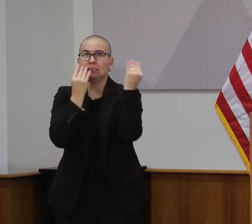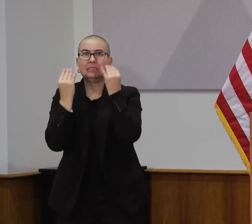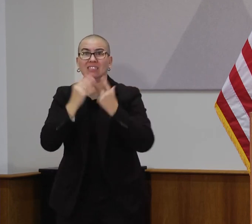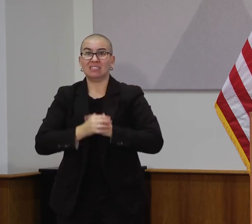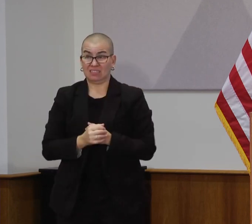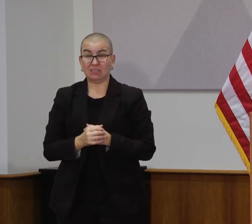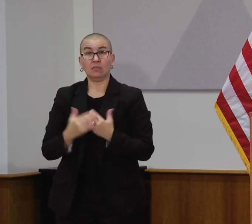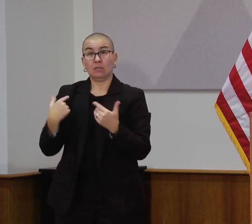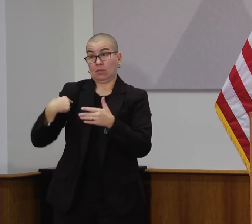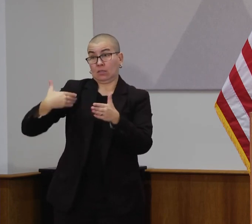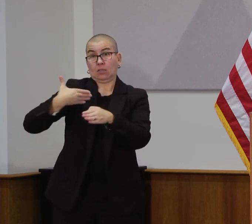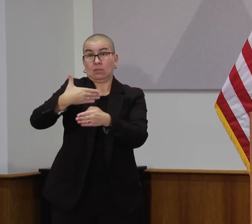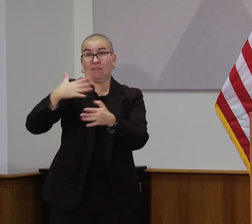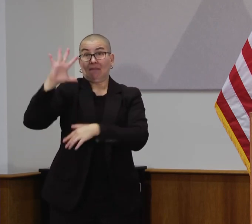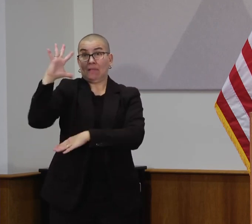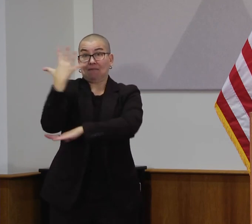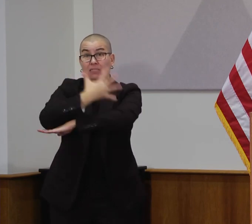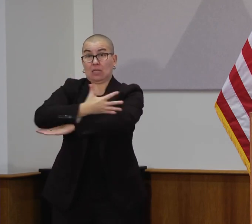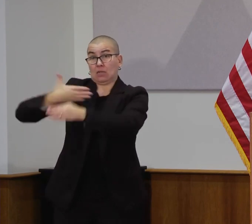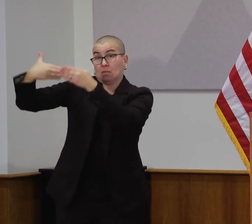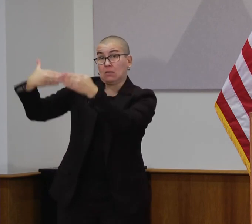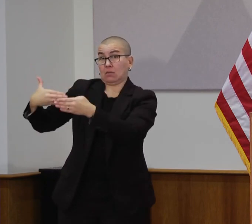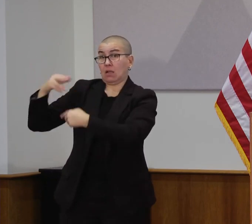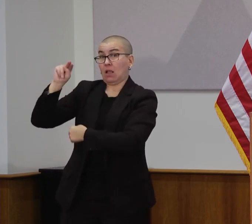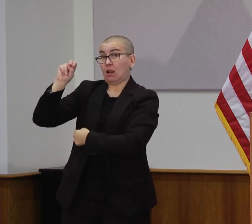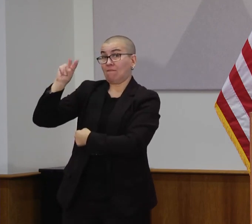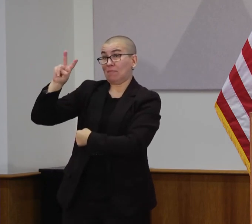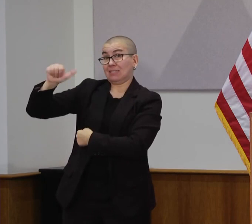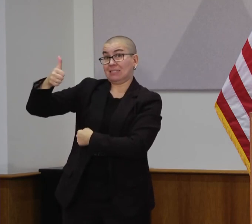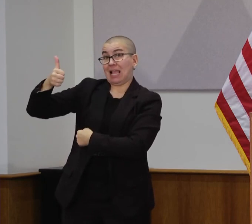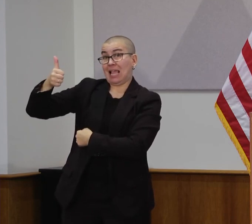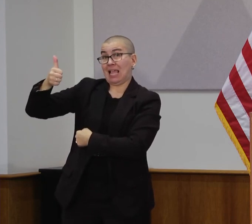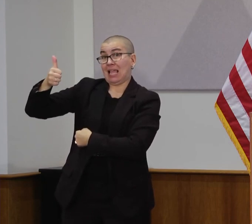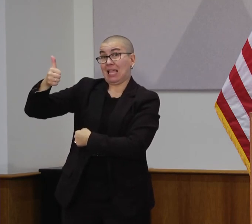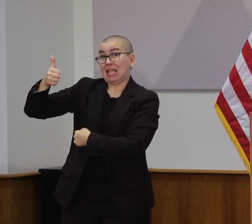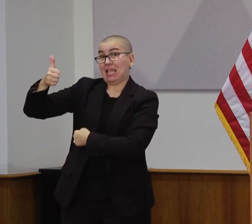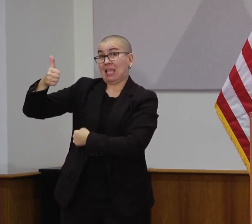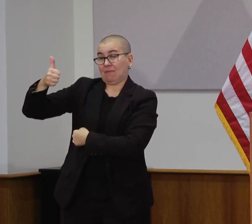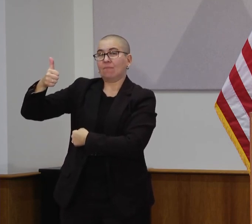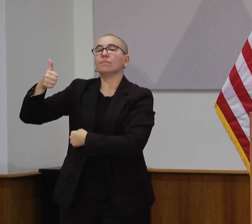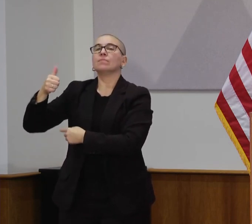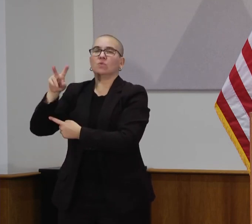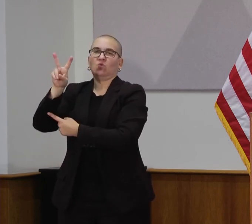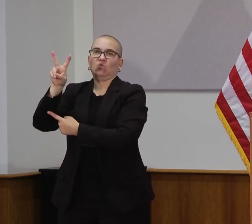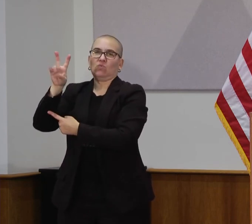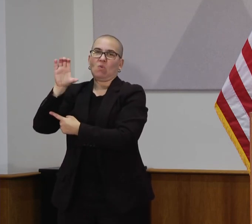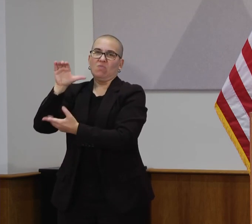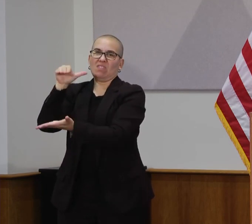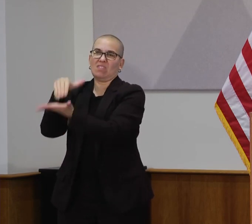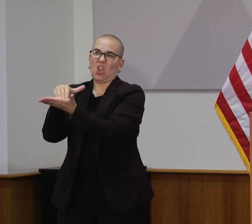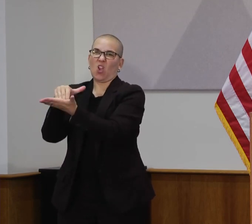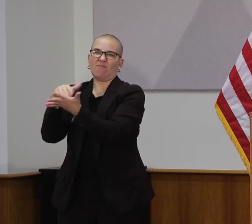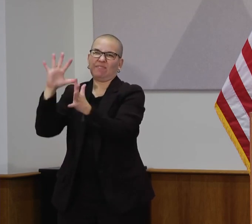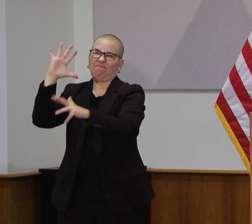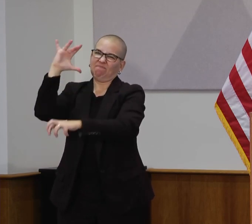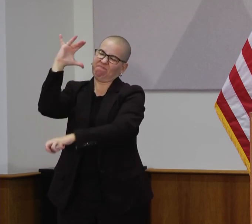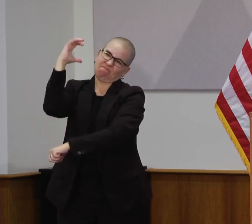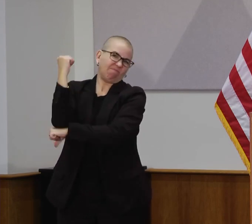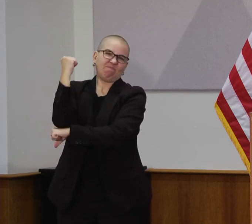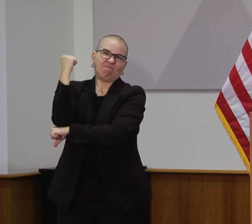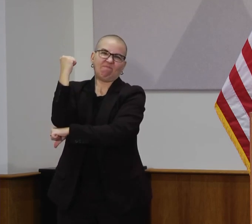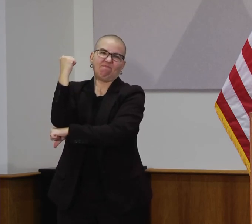ago, on November 10th, that we hit the 200,000 case mark. That was 6 weeks after we hit the